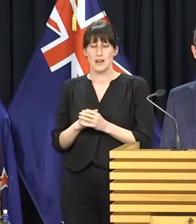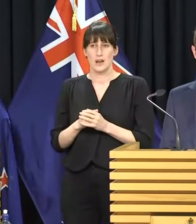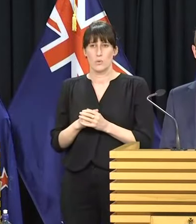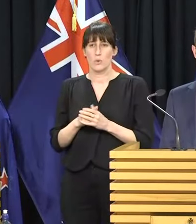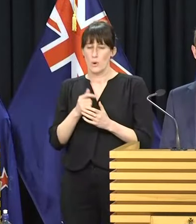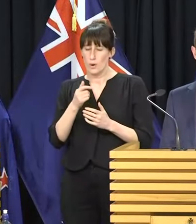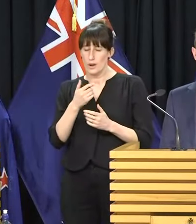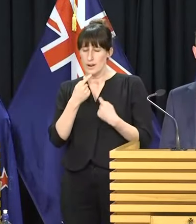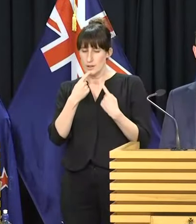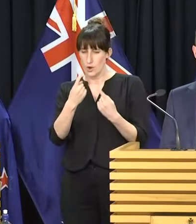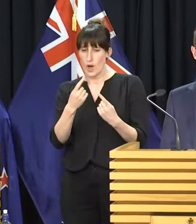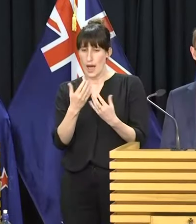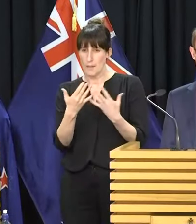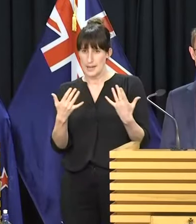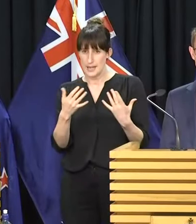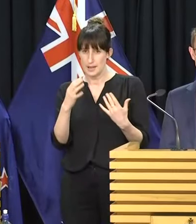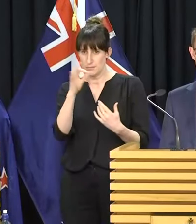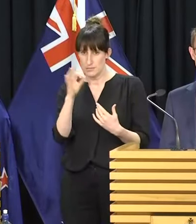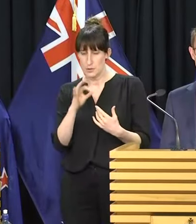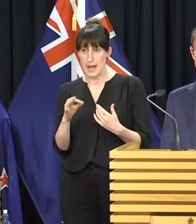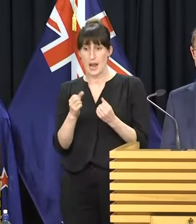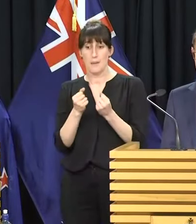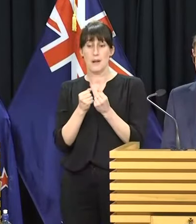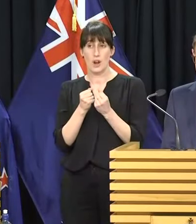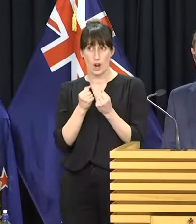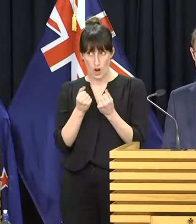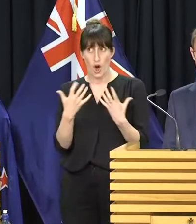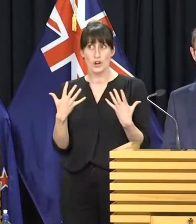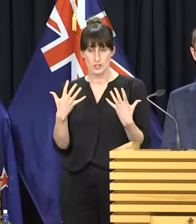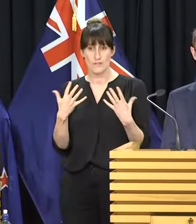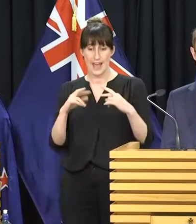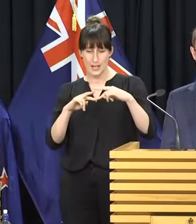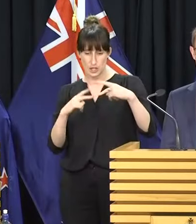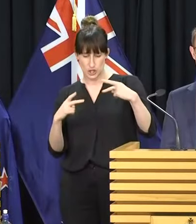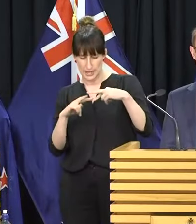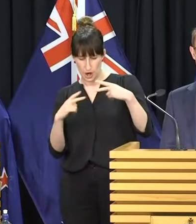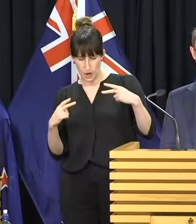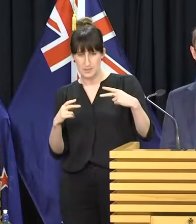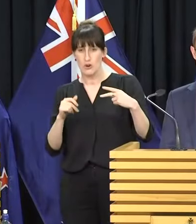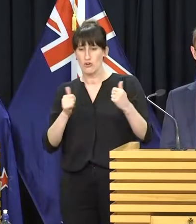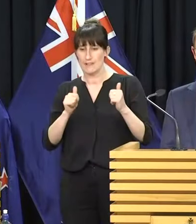have a large number of our genomes now, a large proportion of the genomes now